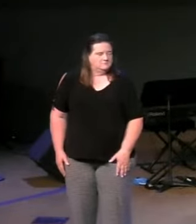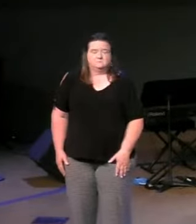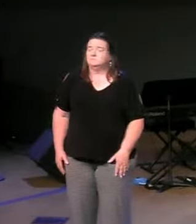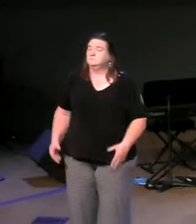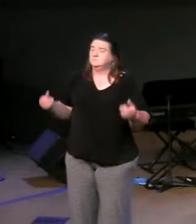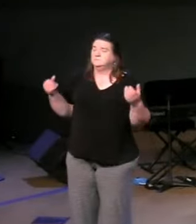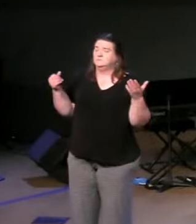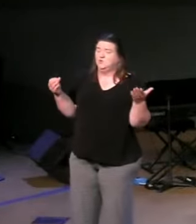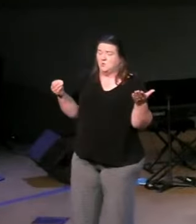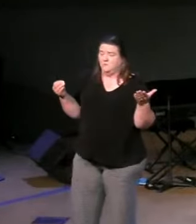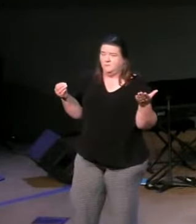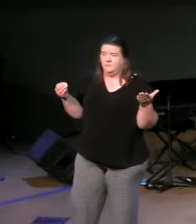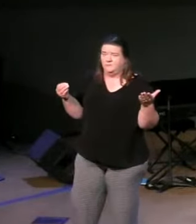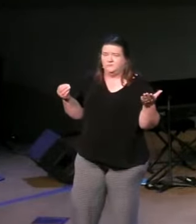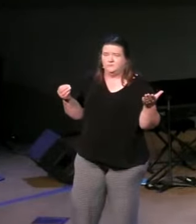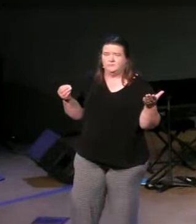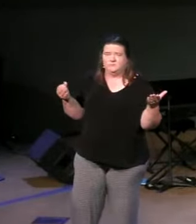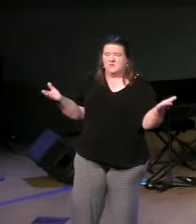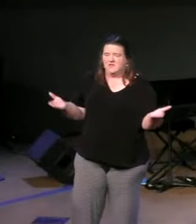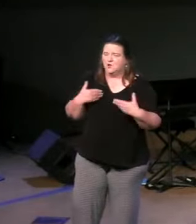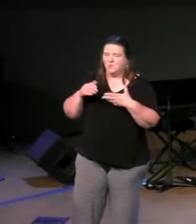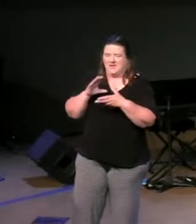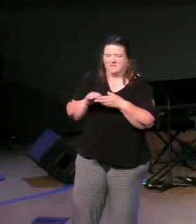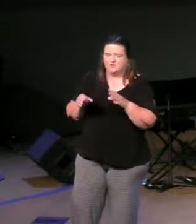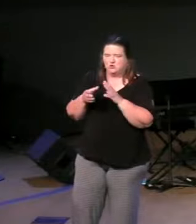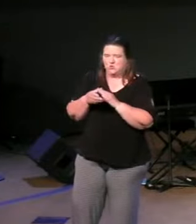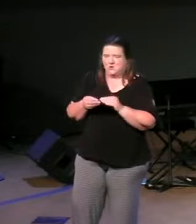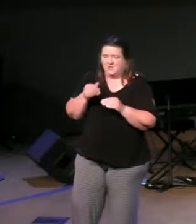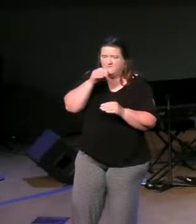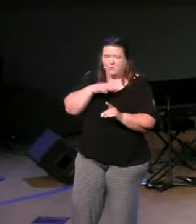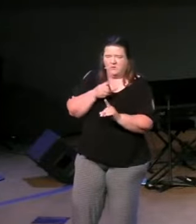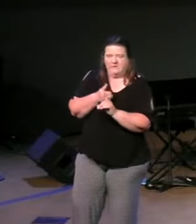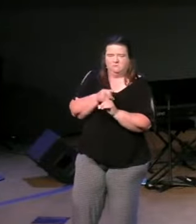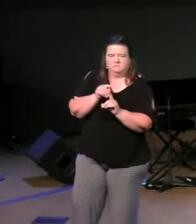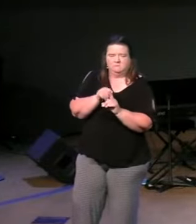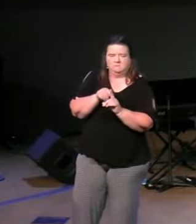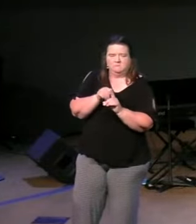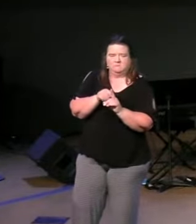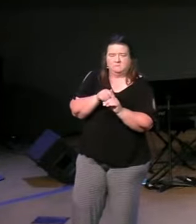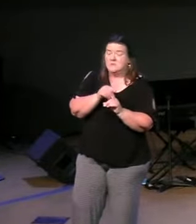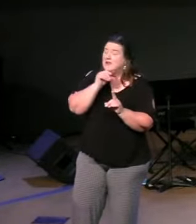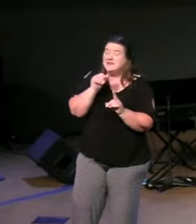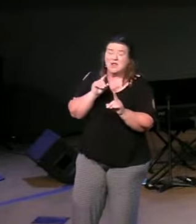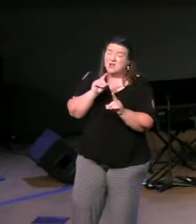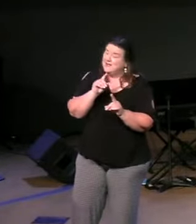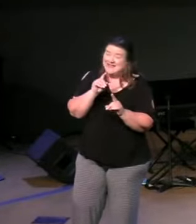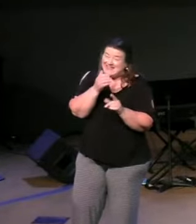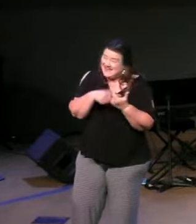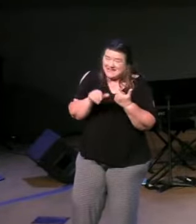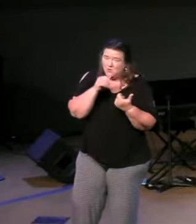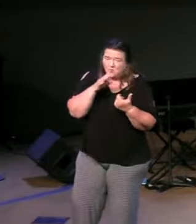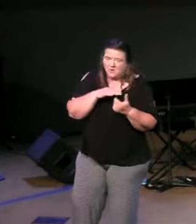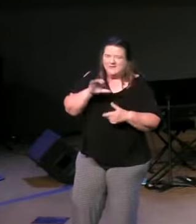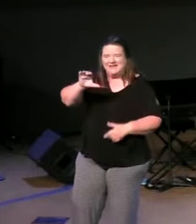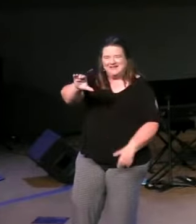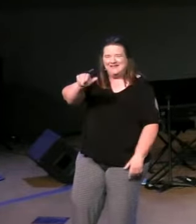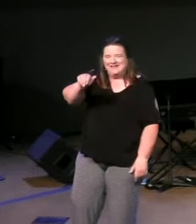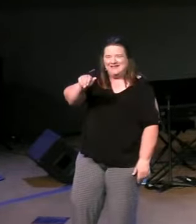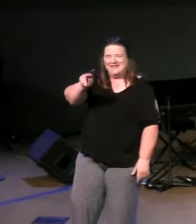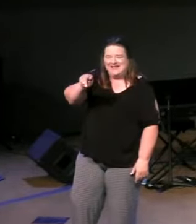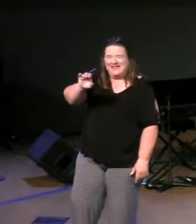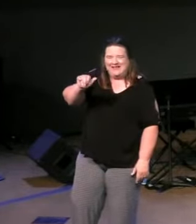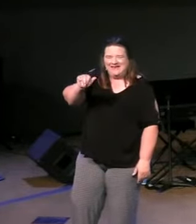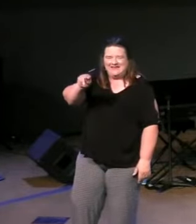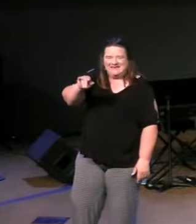So, here we have a story of a woman. But not just a woman, a Canaanite